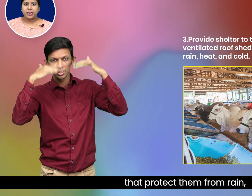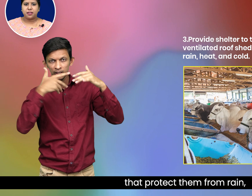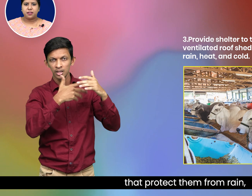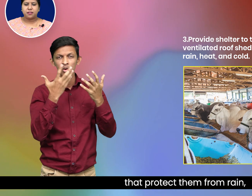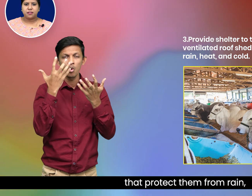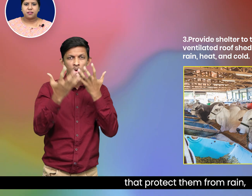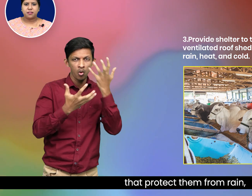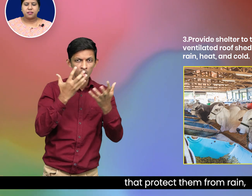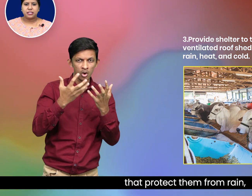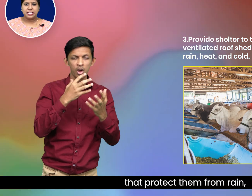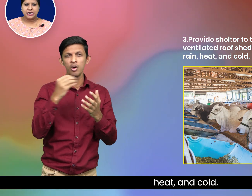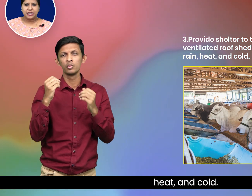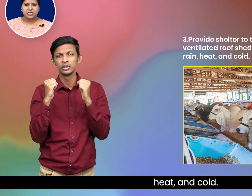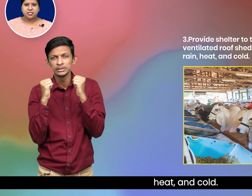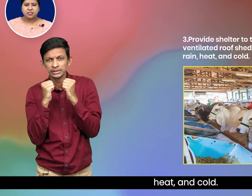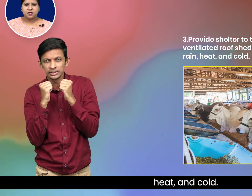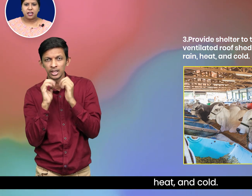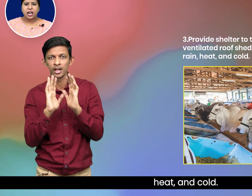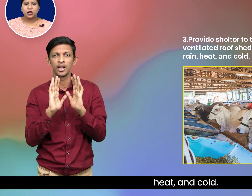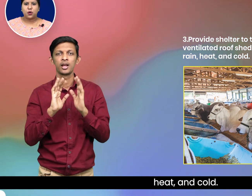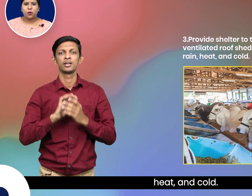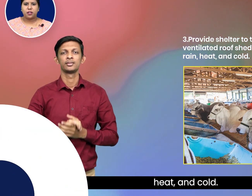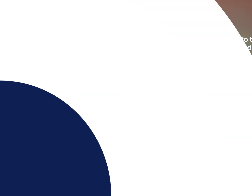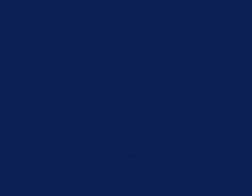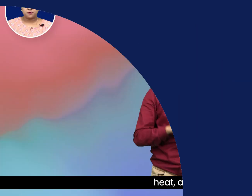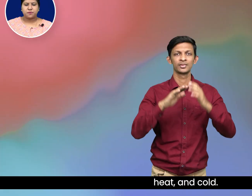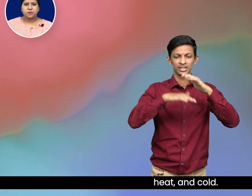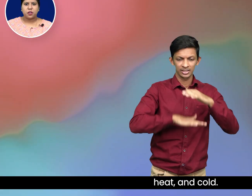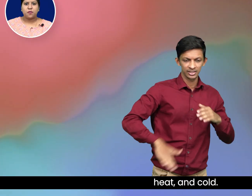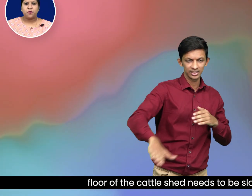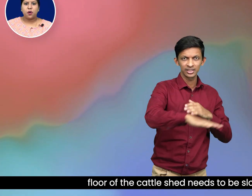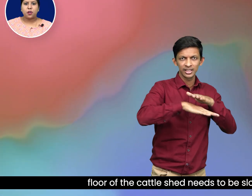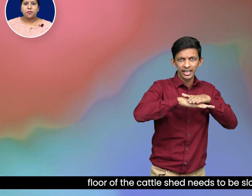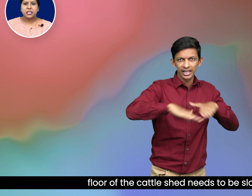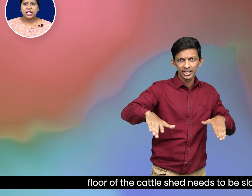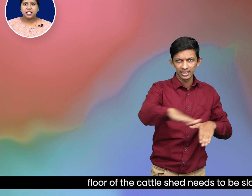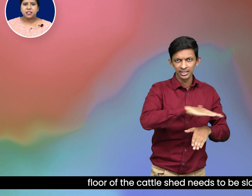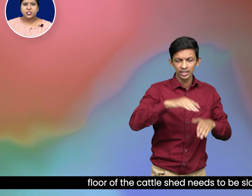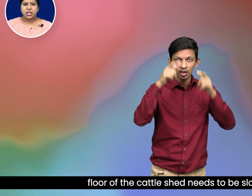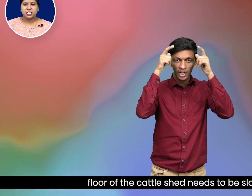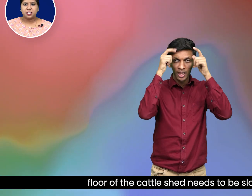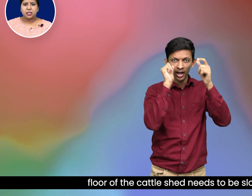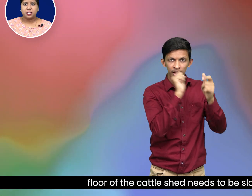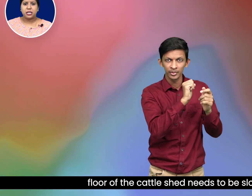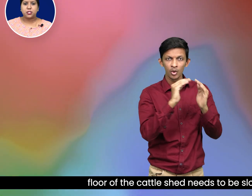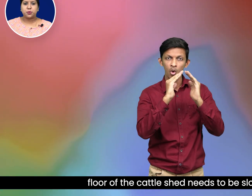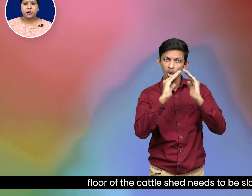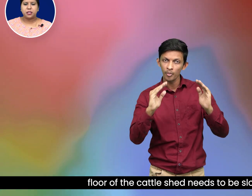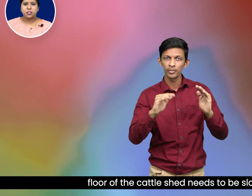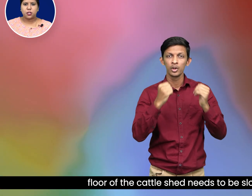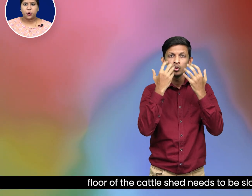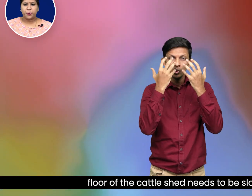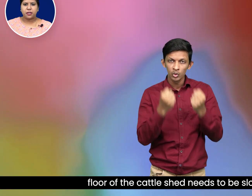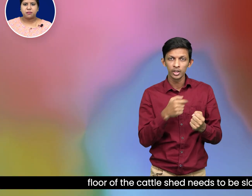from rain, heat and cold. Floor of the cattle shed needs to